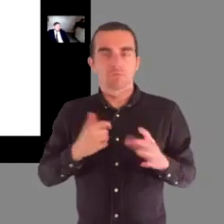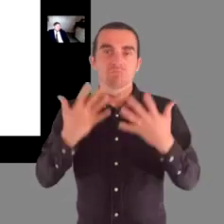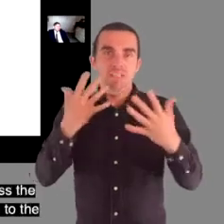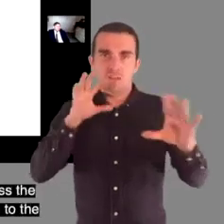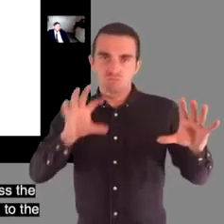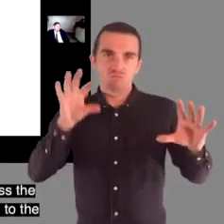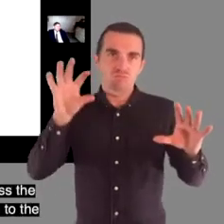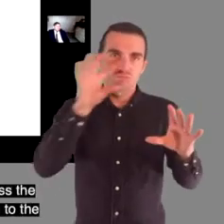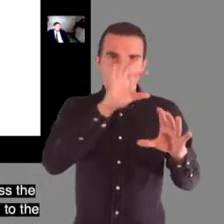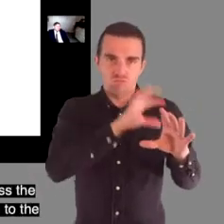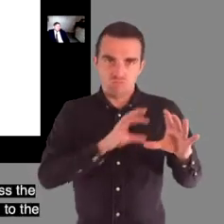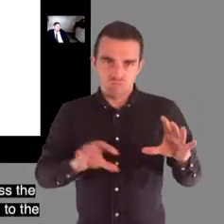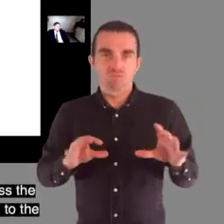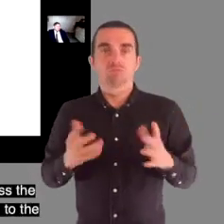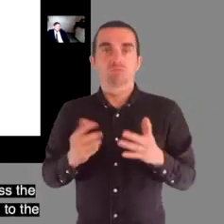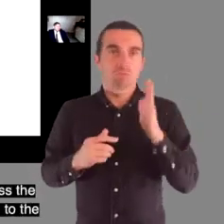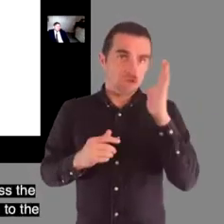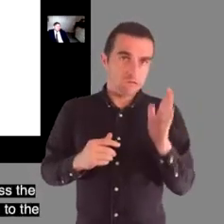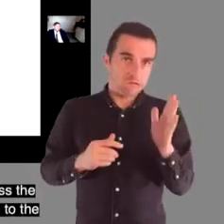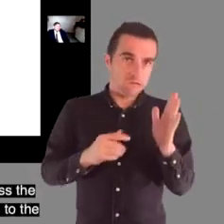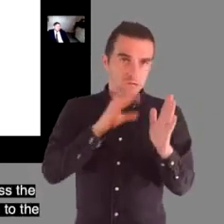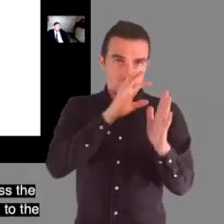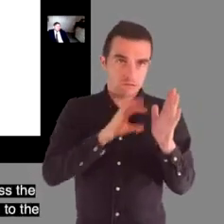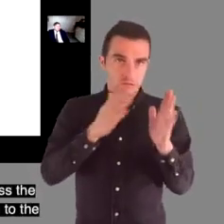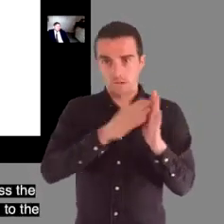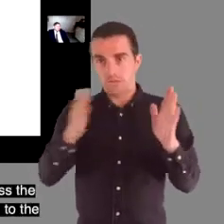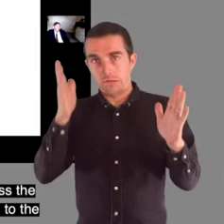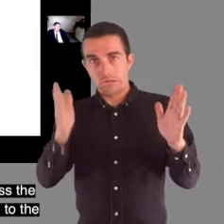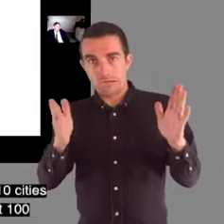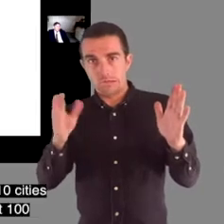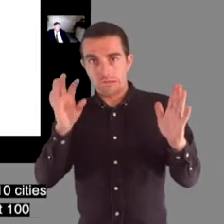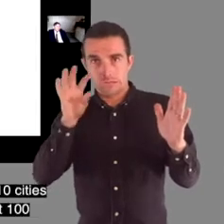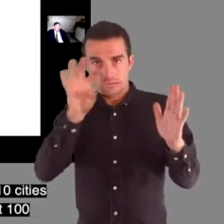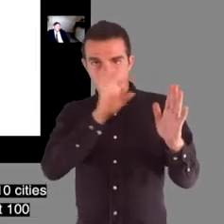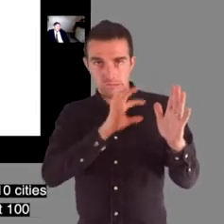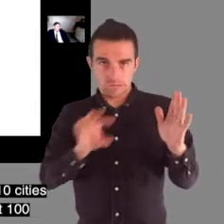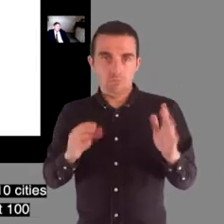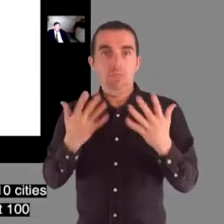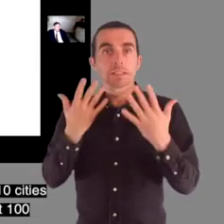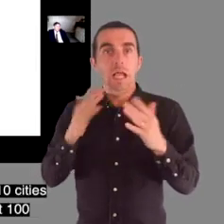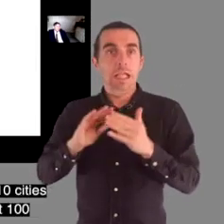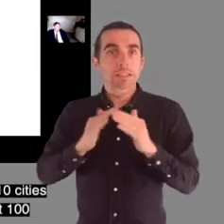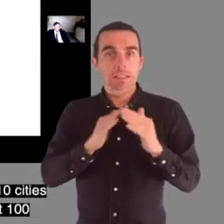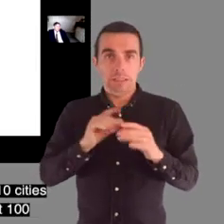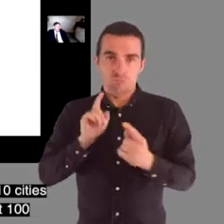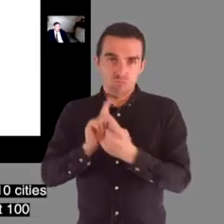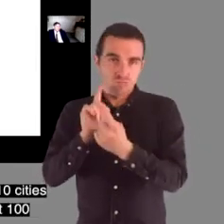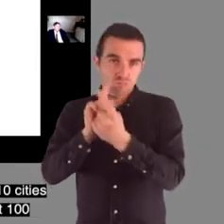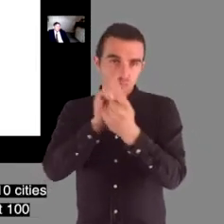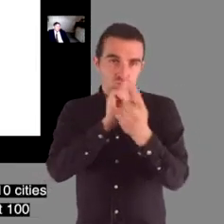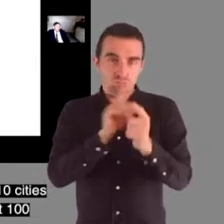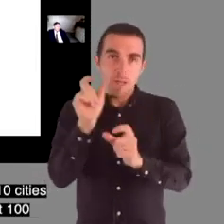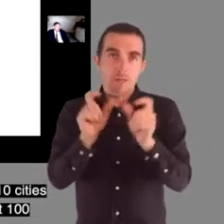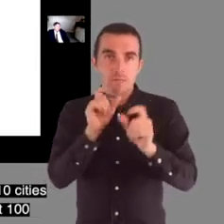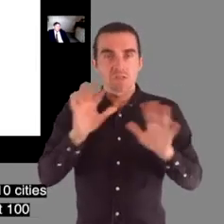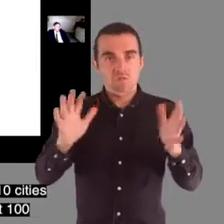in Canada. There were 10 provinces across the country from the Pacific Ocean to the Atlantic Ocean. They met in all 10 cities with